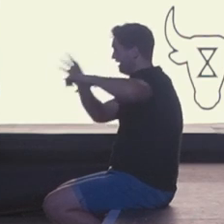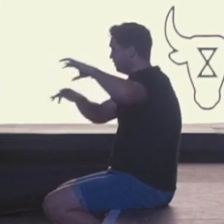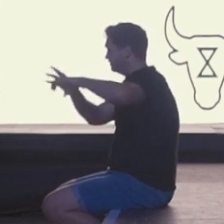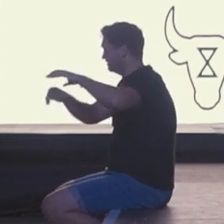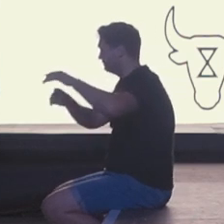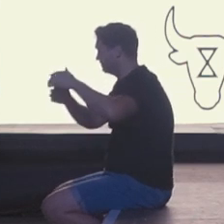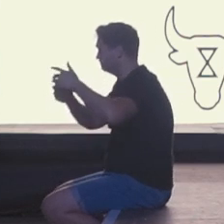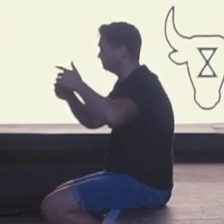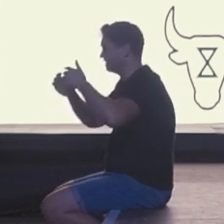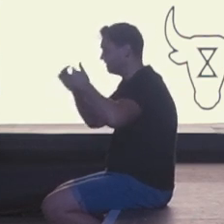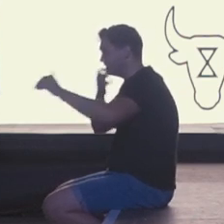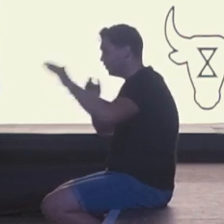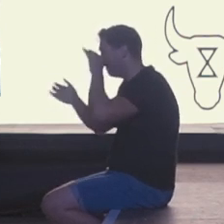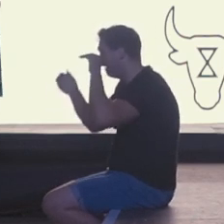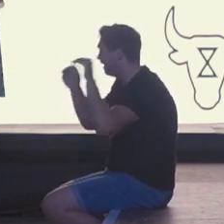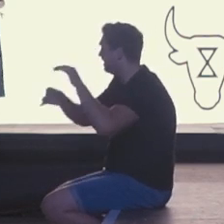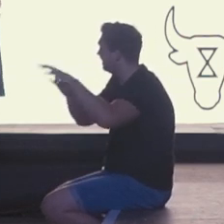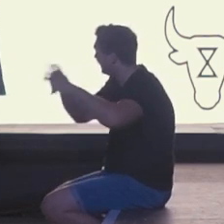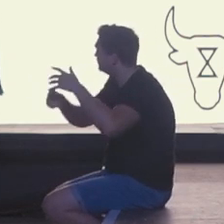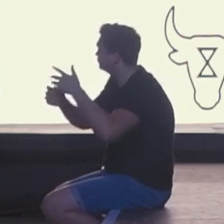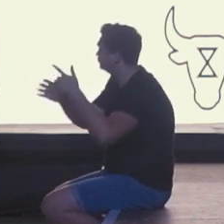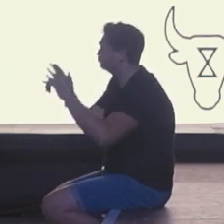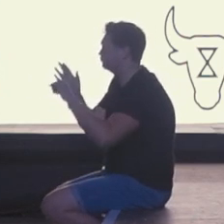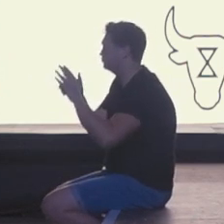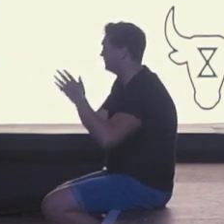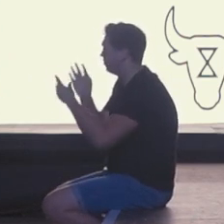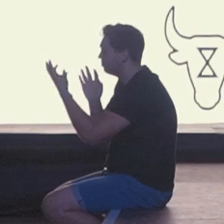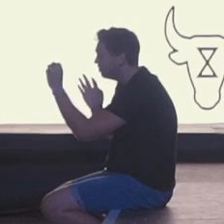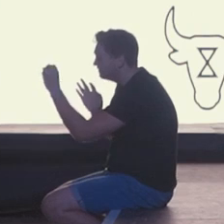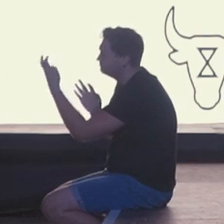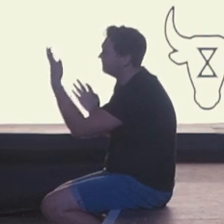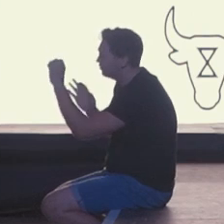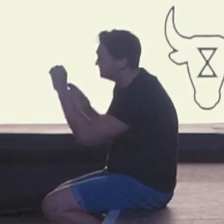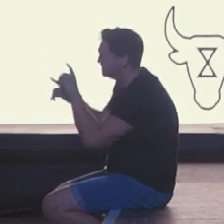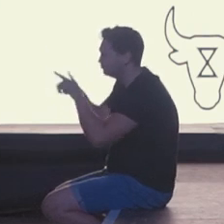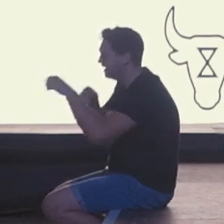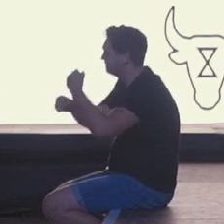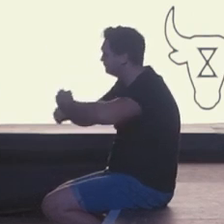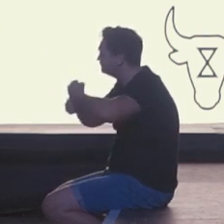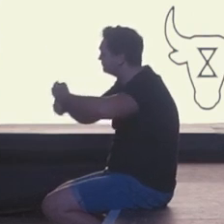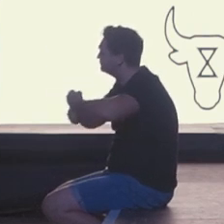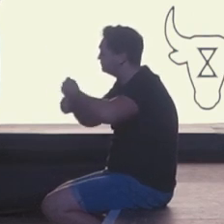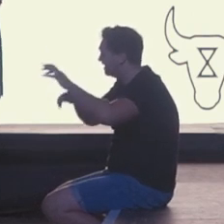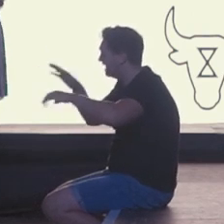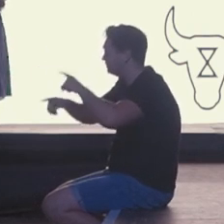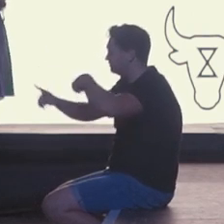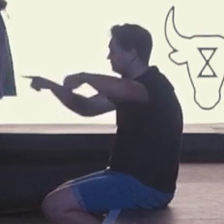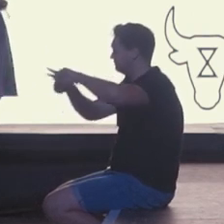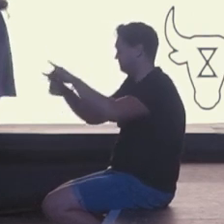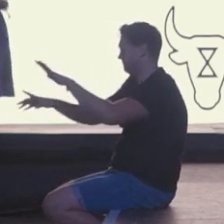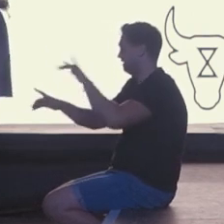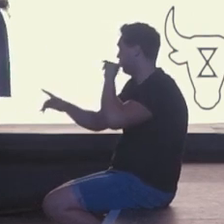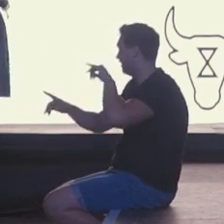moral argument for animals, it could take 30, 40, 50 years, because I don't think humanity's morals moves that